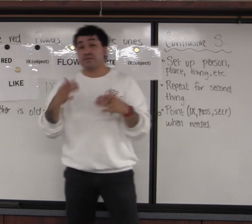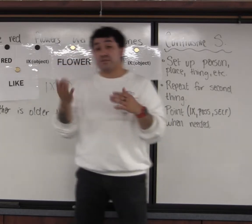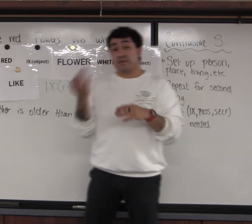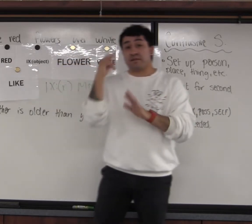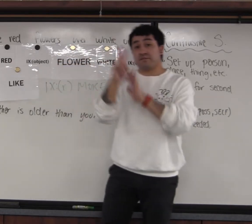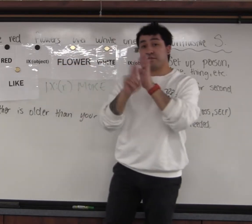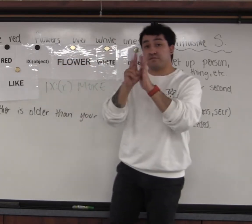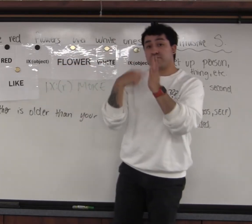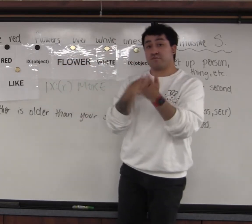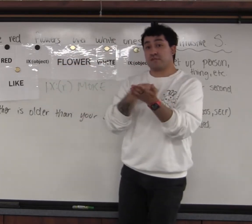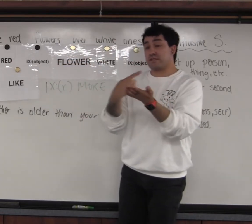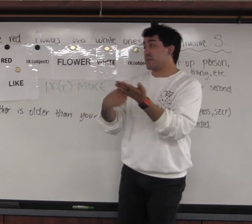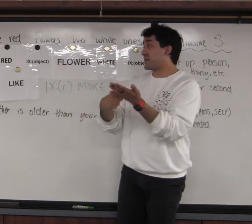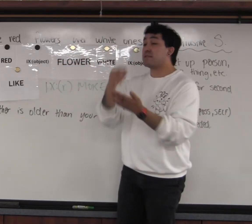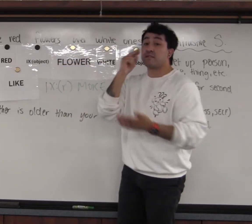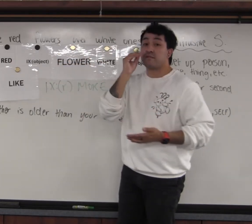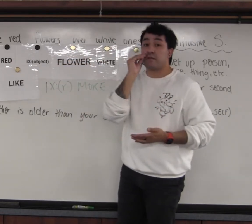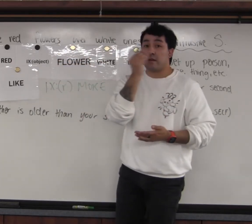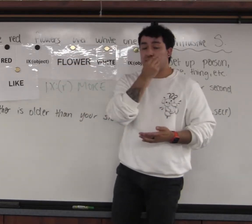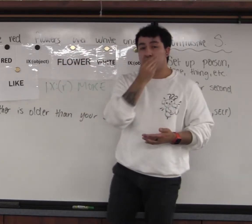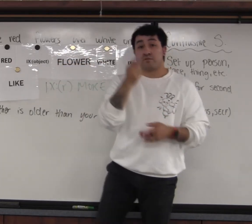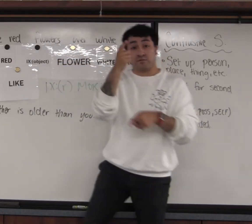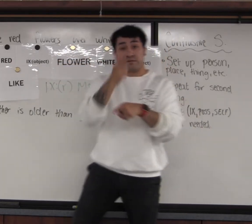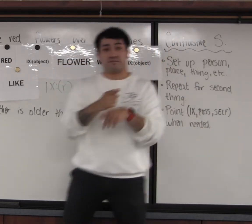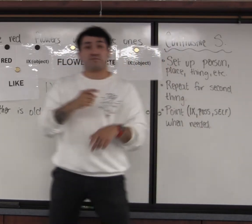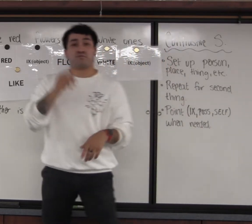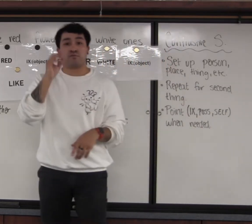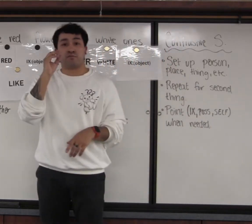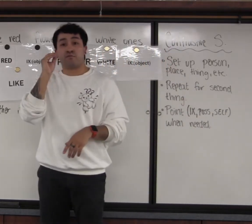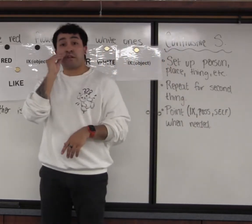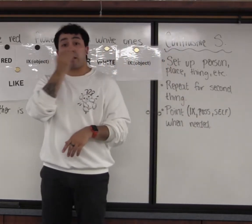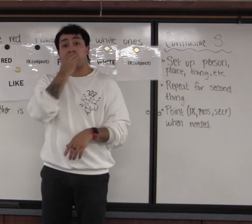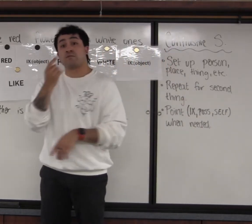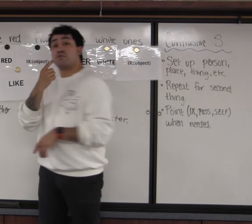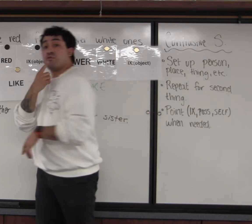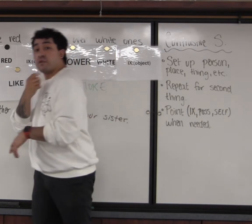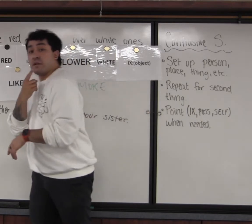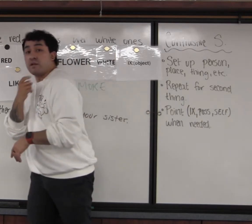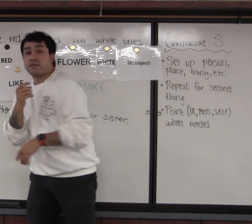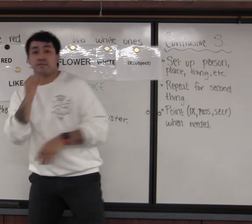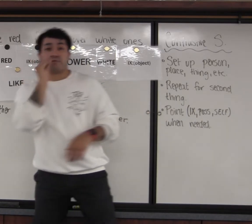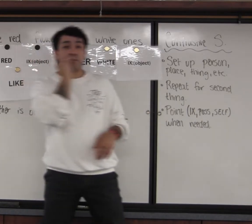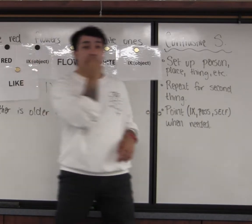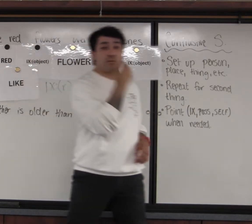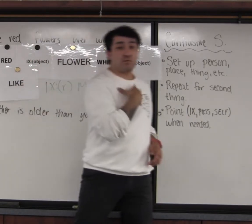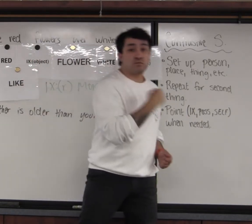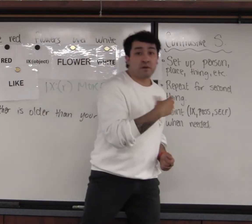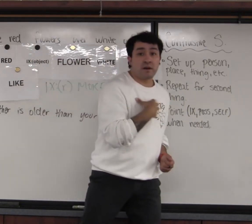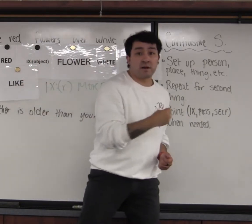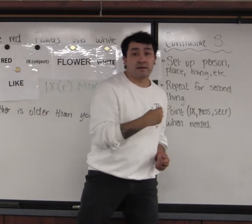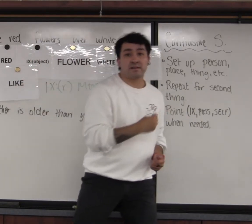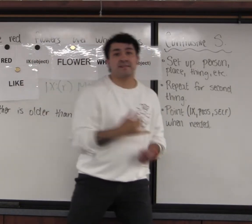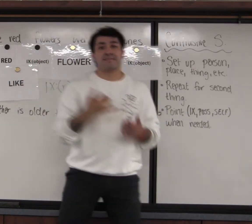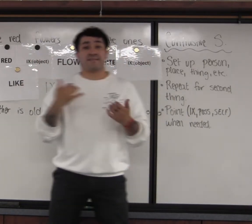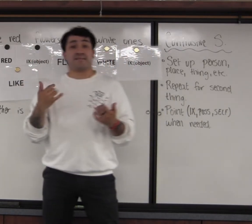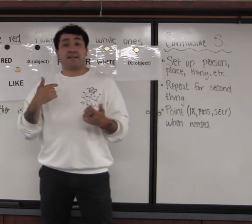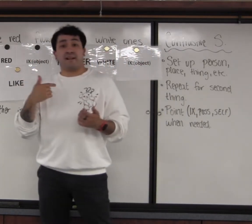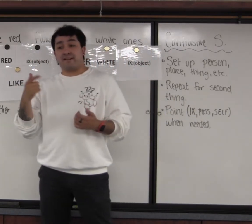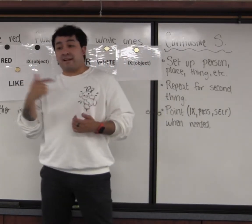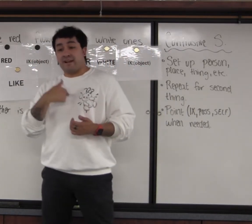But anyway, so in the last video, we discussed the flower example, right? We put the red flower on one side, the white flower on the other side, and at the very